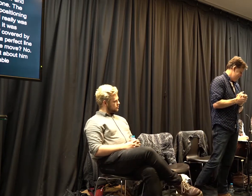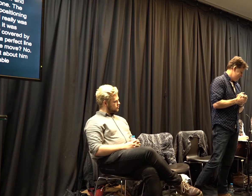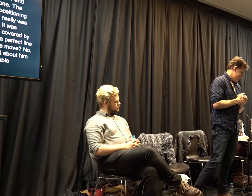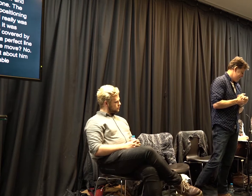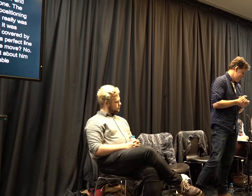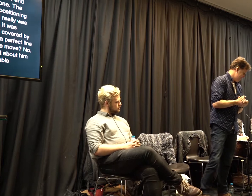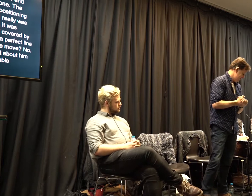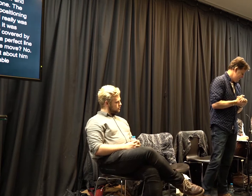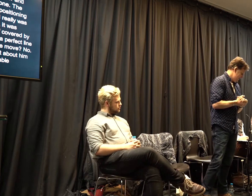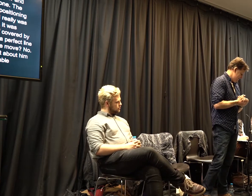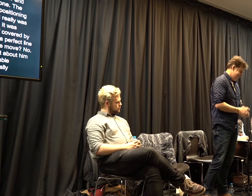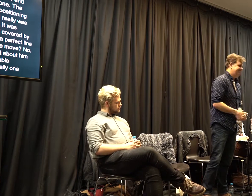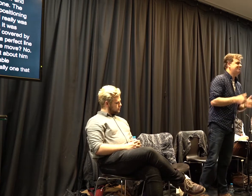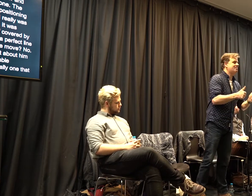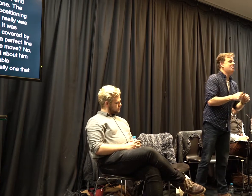especially one that was interpreted.